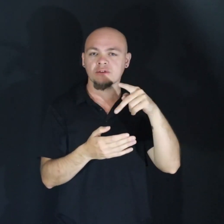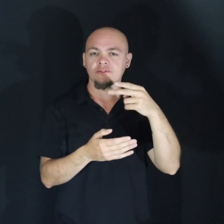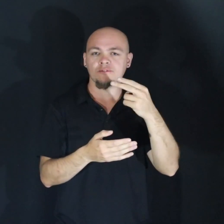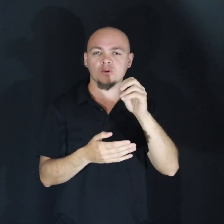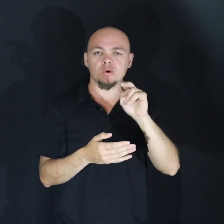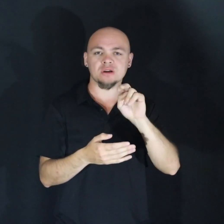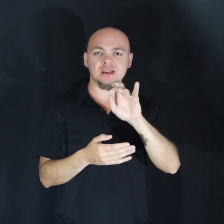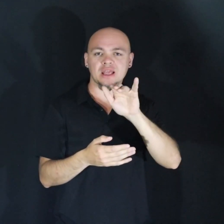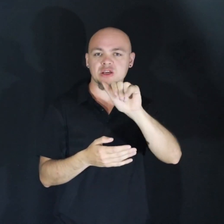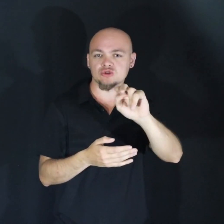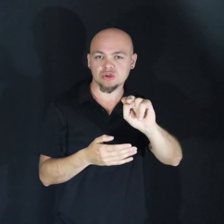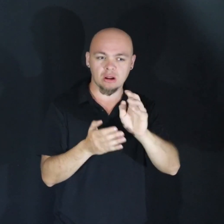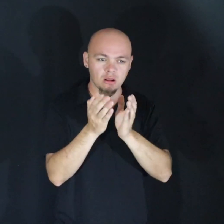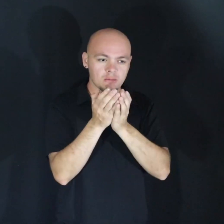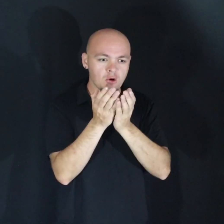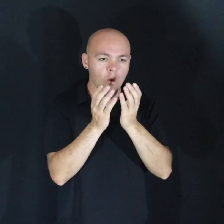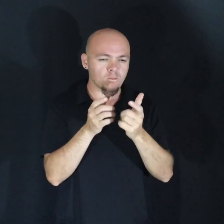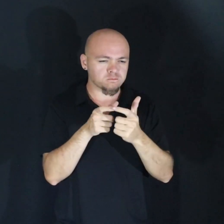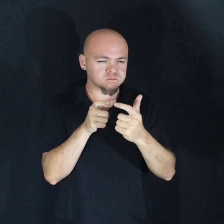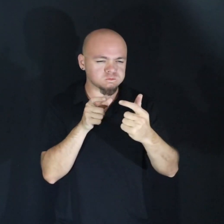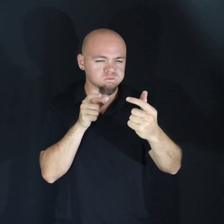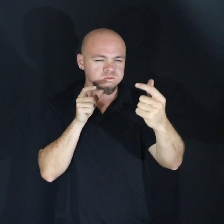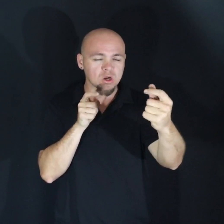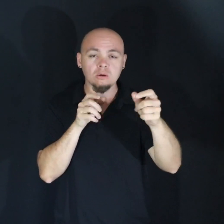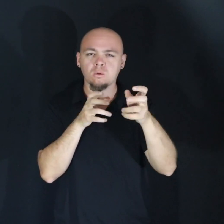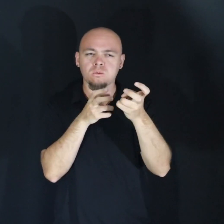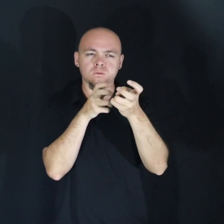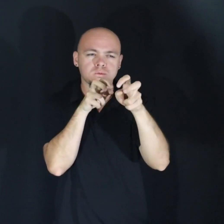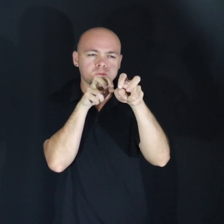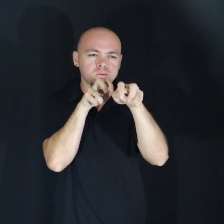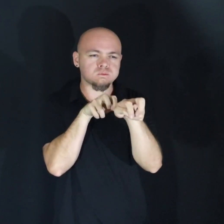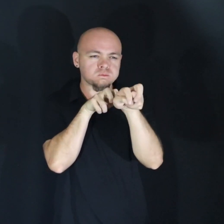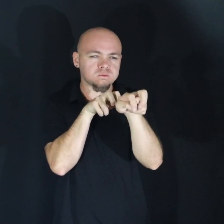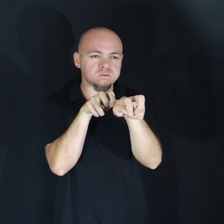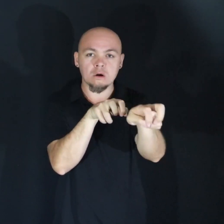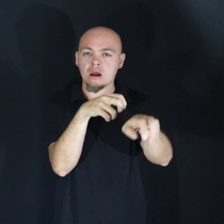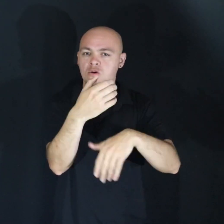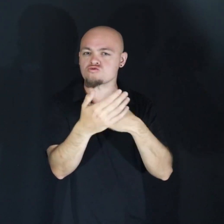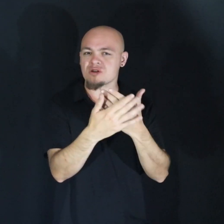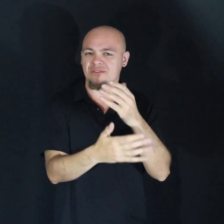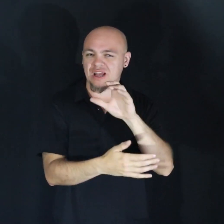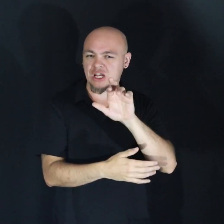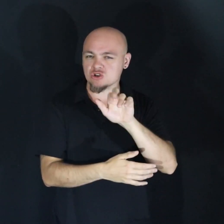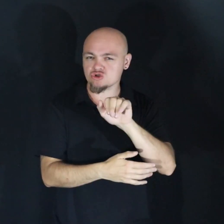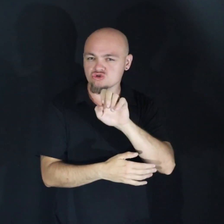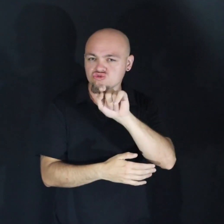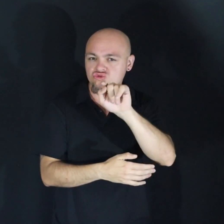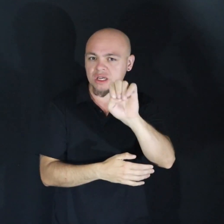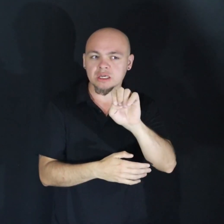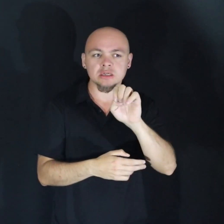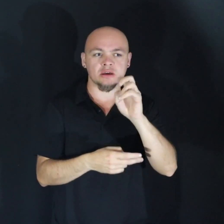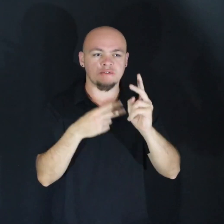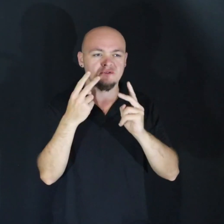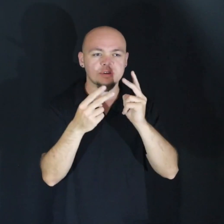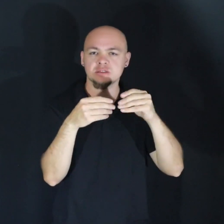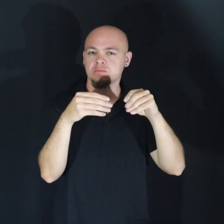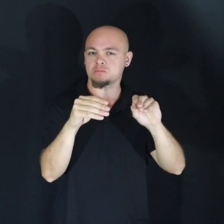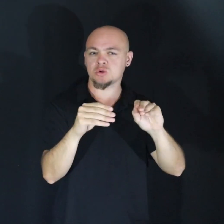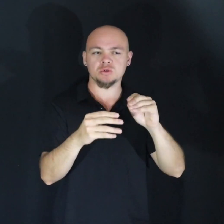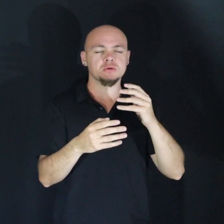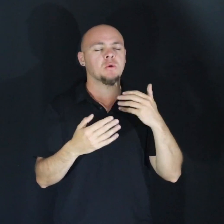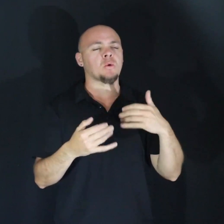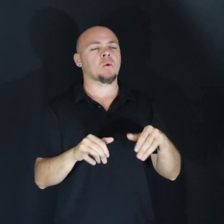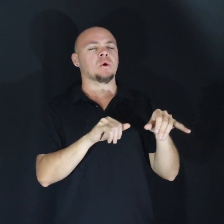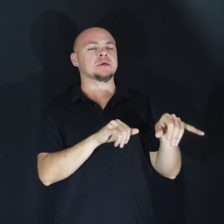boats travel to Minoan palaces in Crete and Athenian merchants to Egypt's pharaohs.